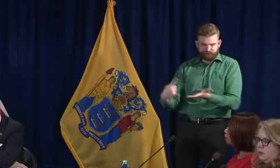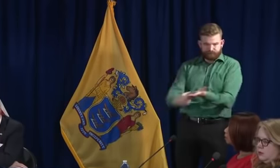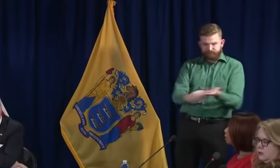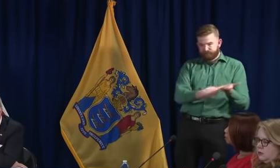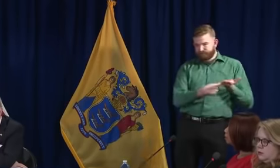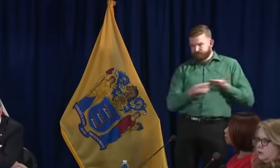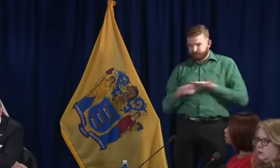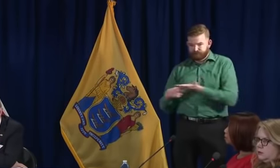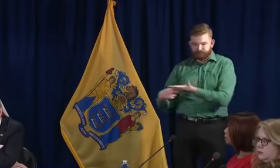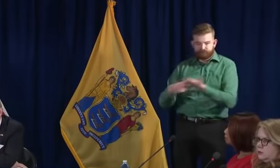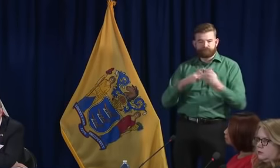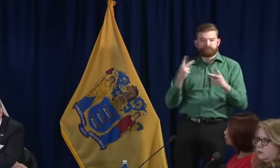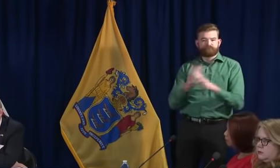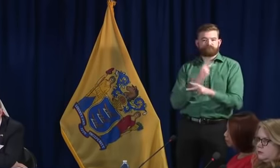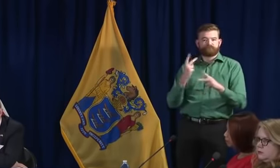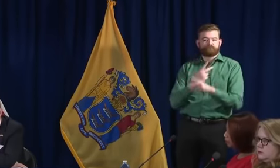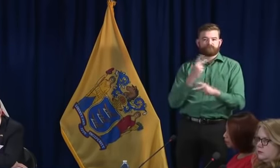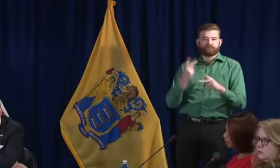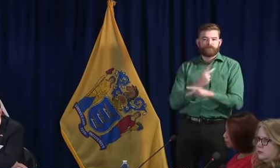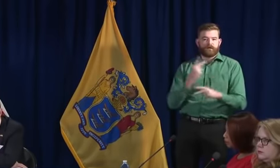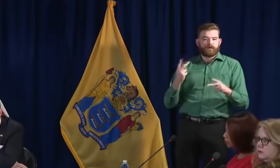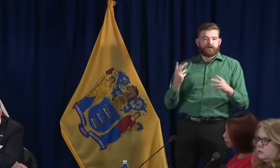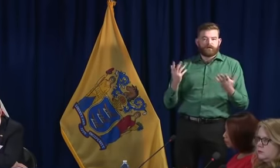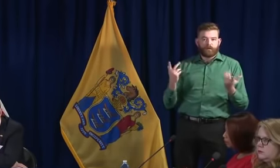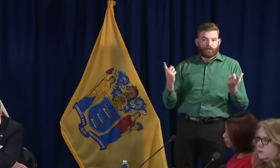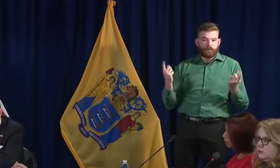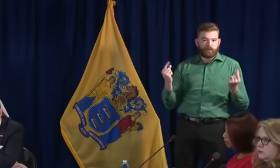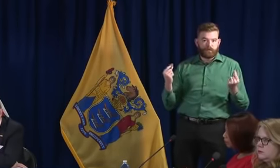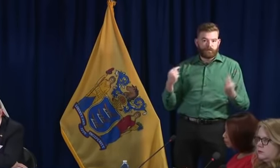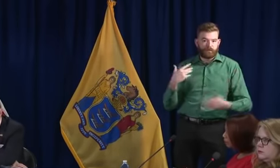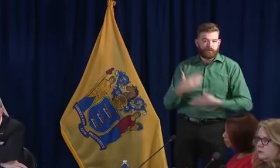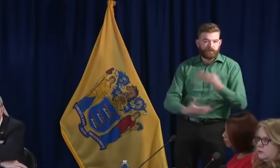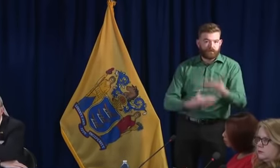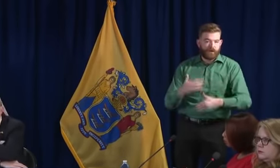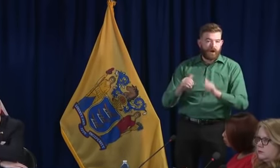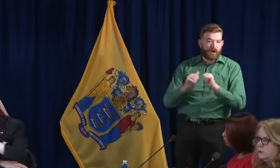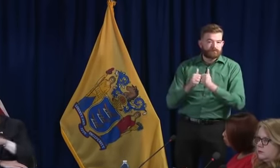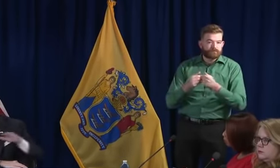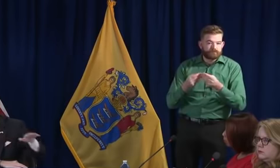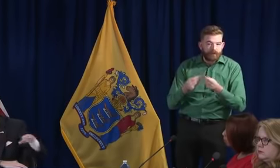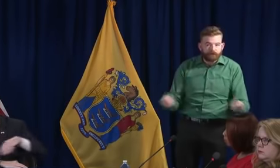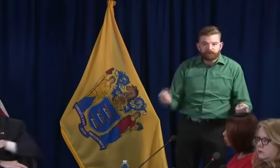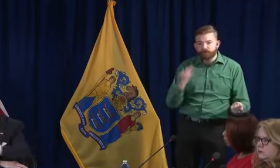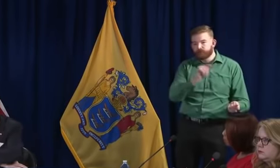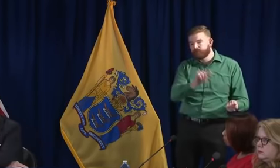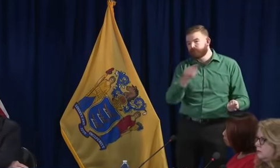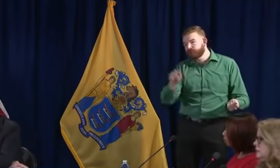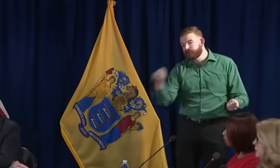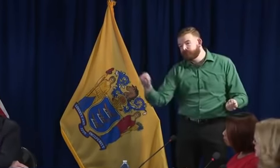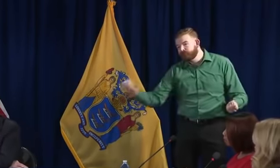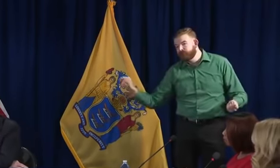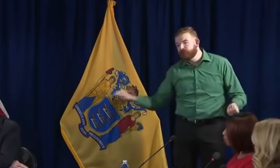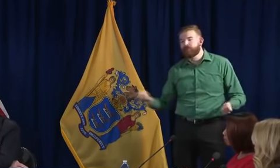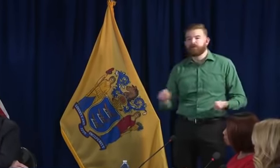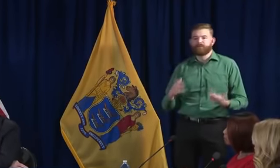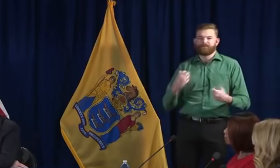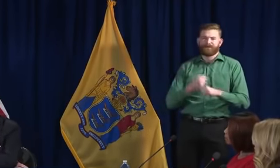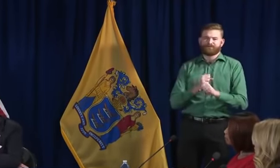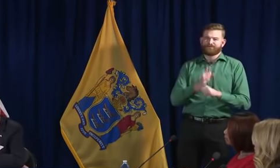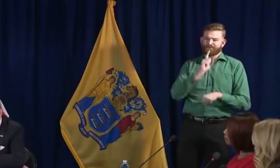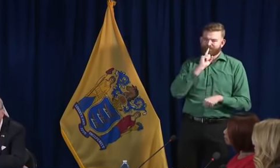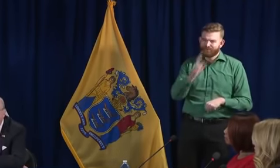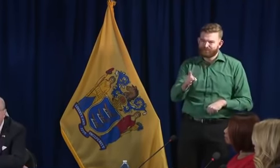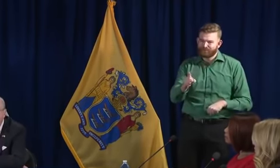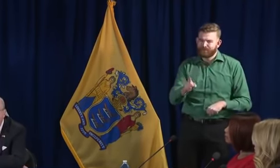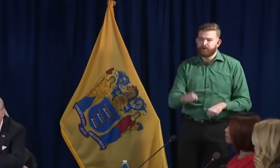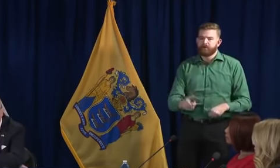inevitably that we're going to be facing with something of this scale. You know, getting more consistency across the healthcare